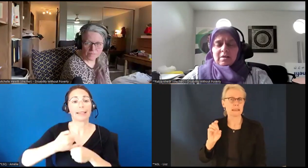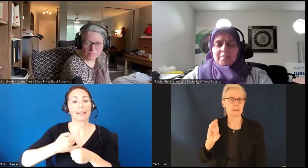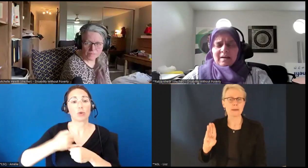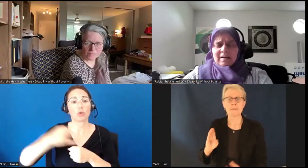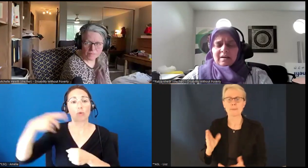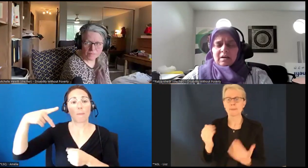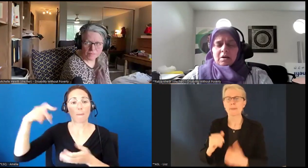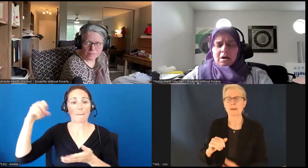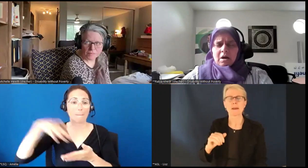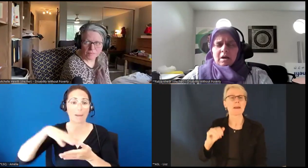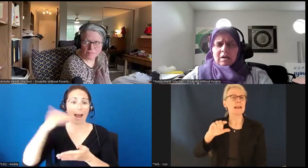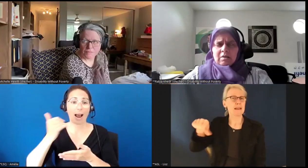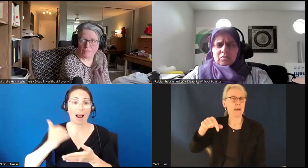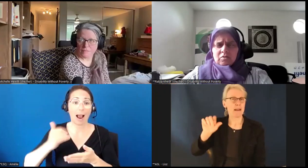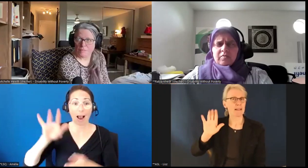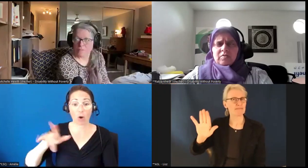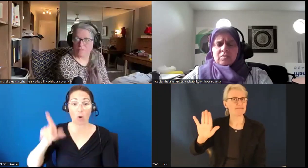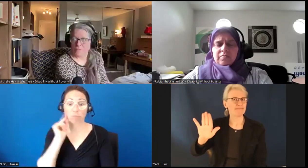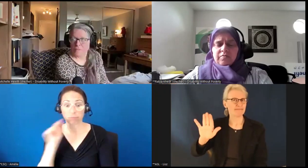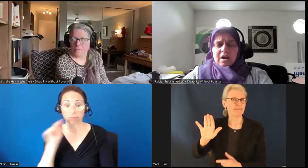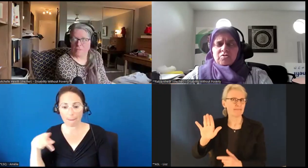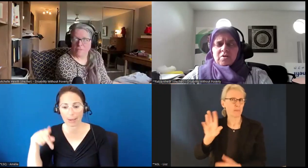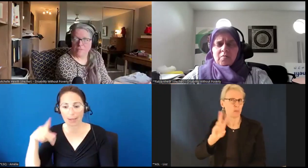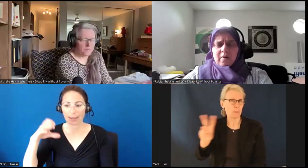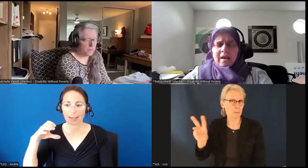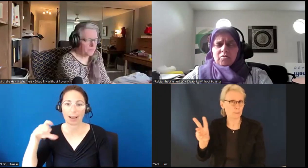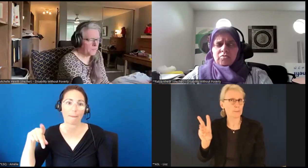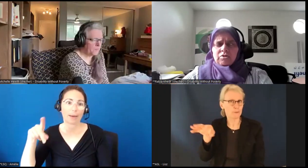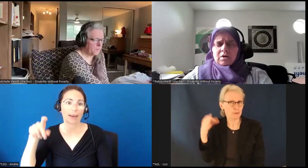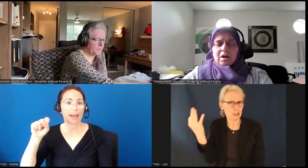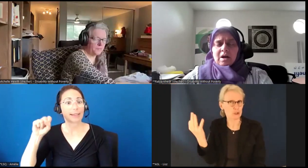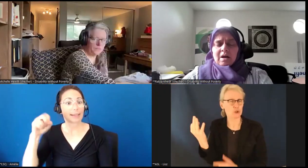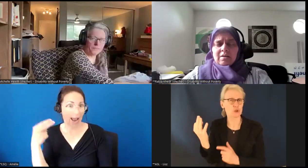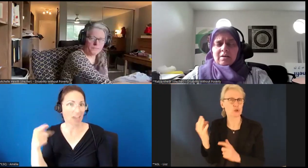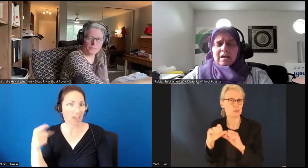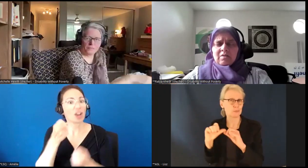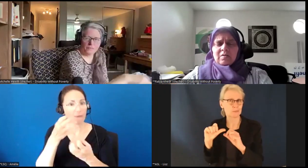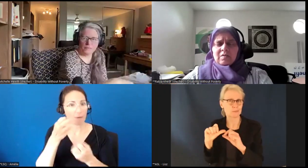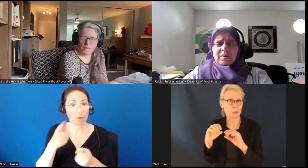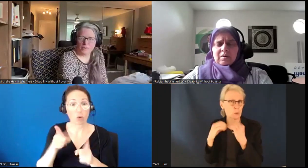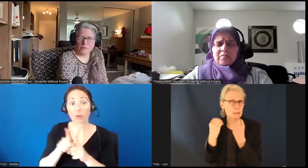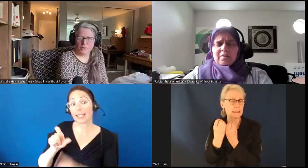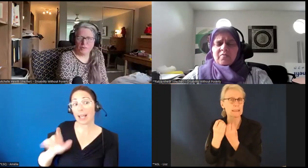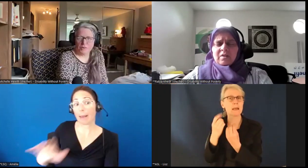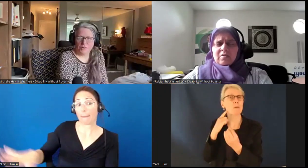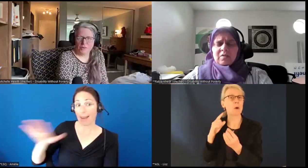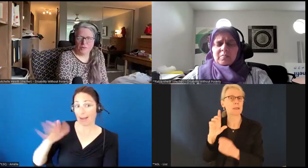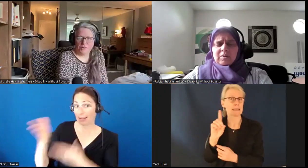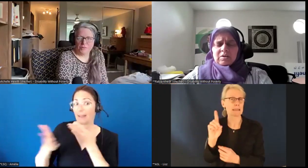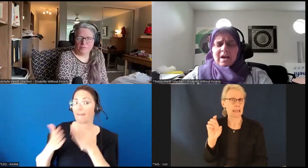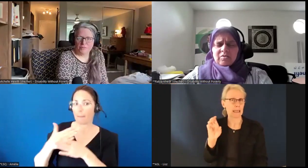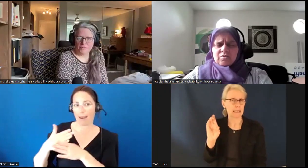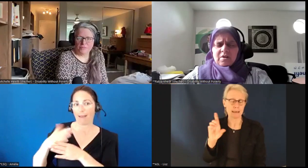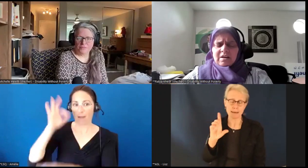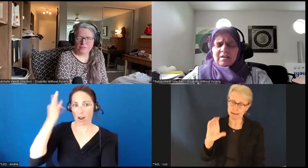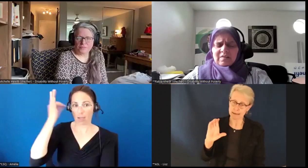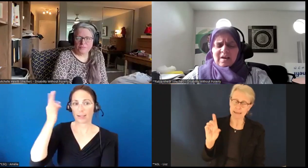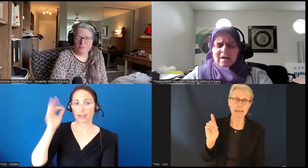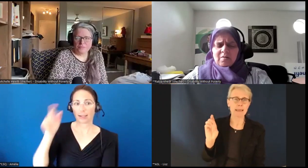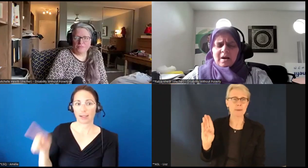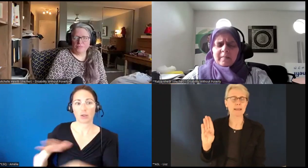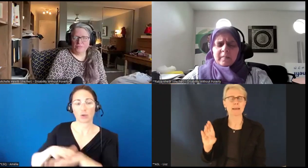in Quebec, uh, services in French around the Canada Disability Benefit, the Disability Tax